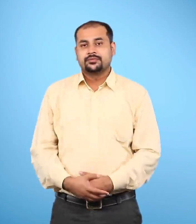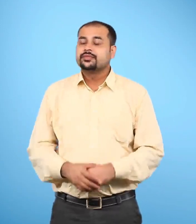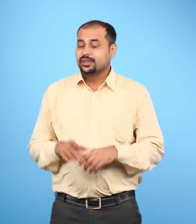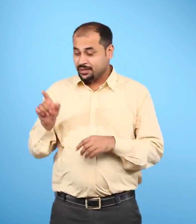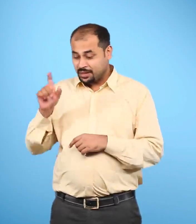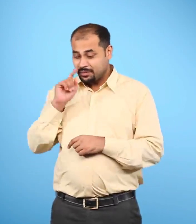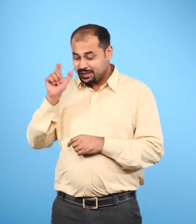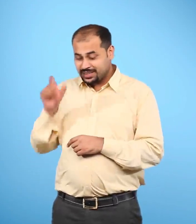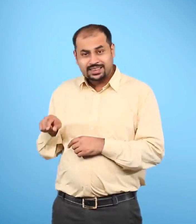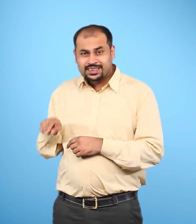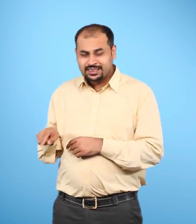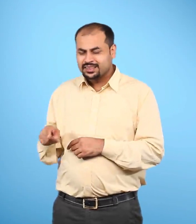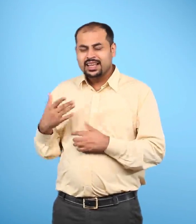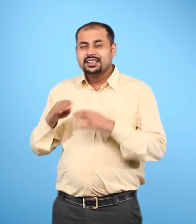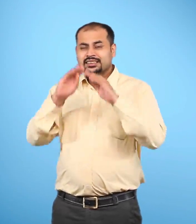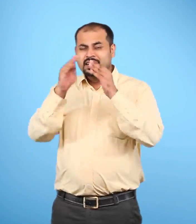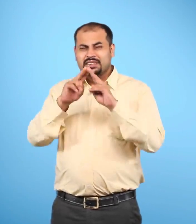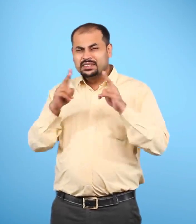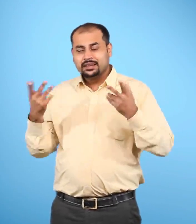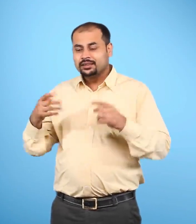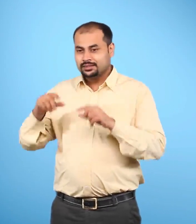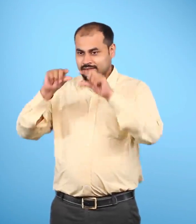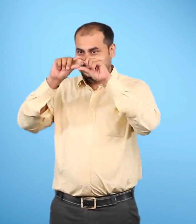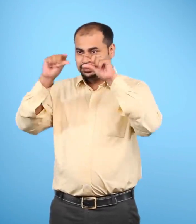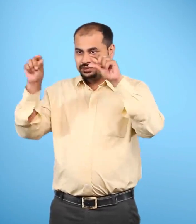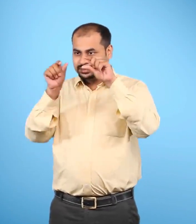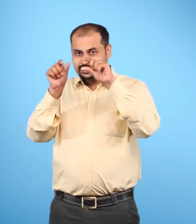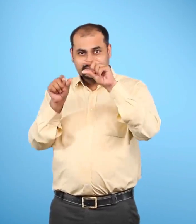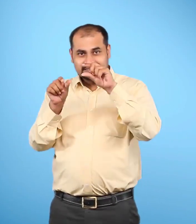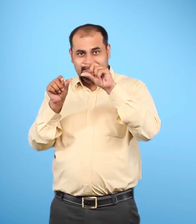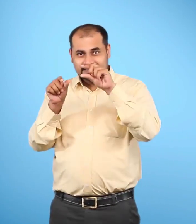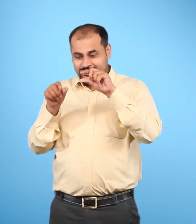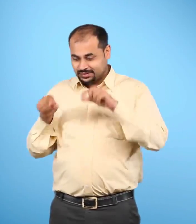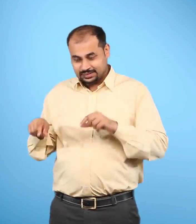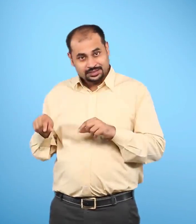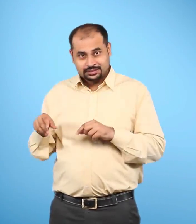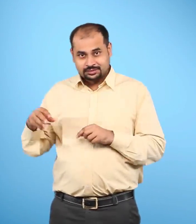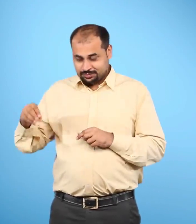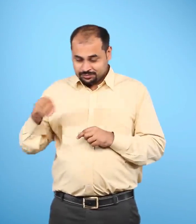The first player picks one shape from the set and puts it on the board,